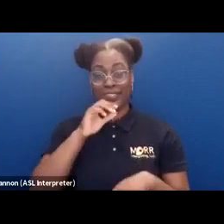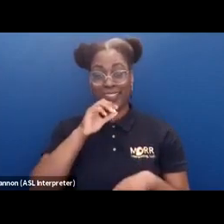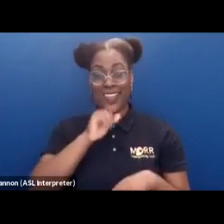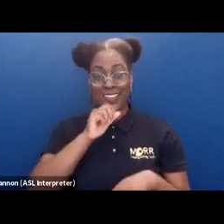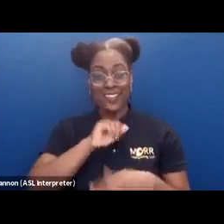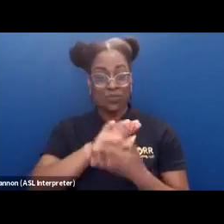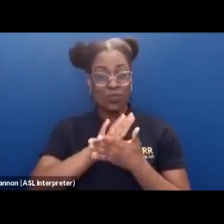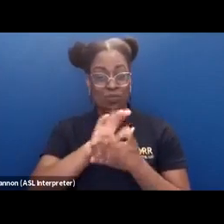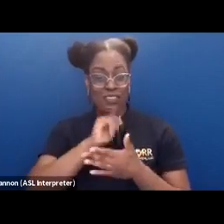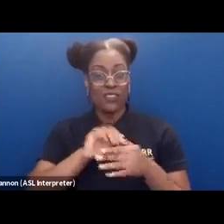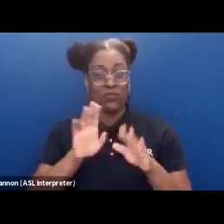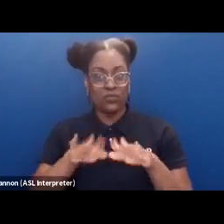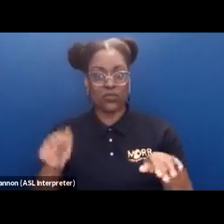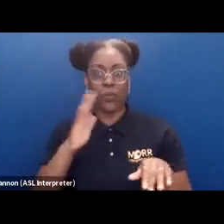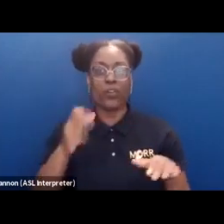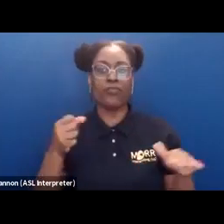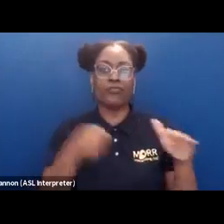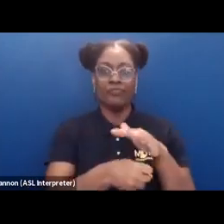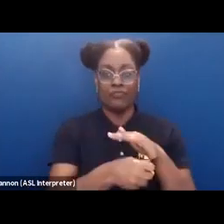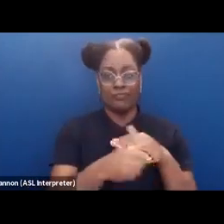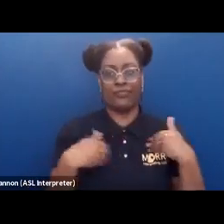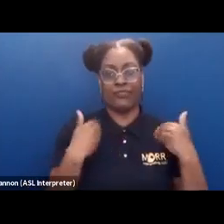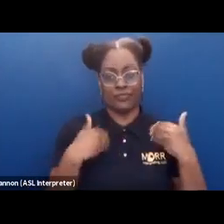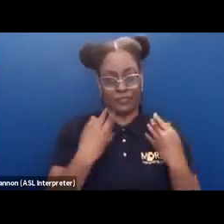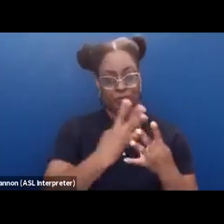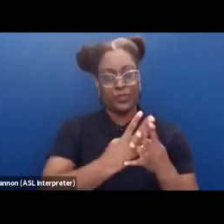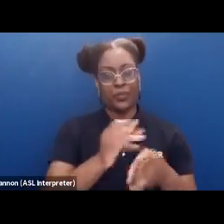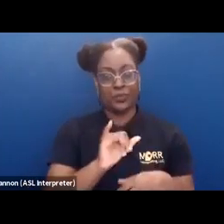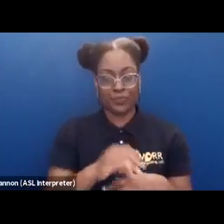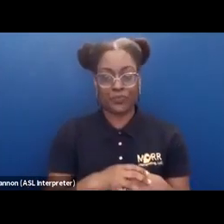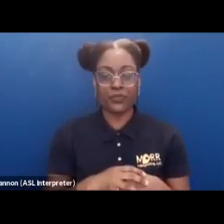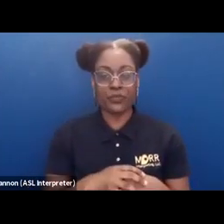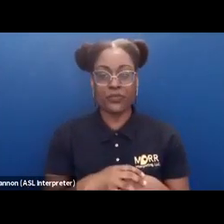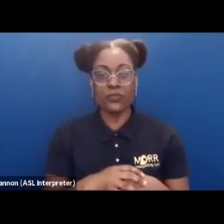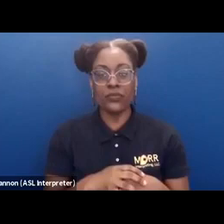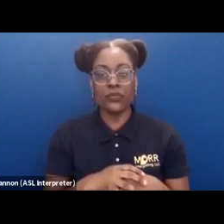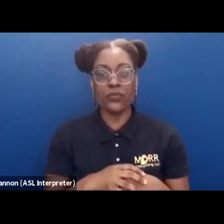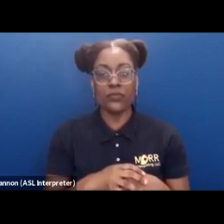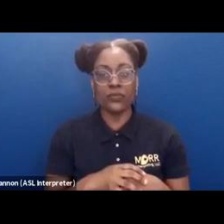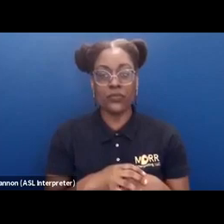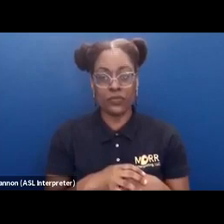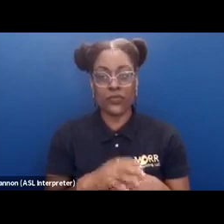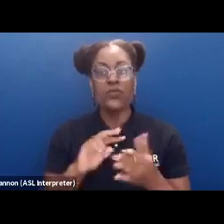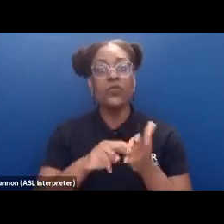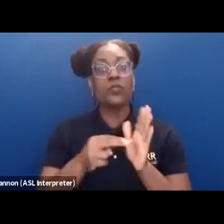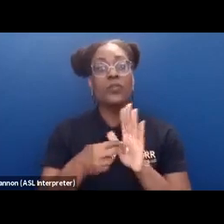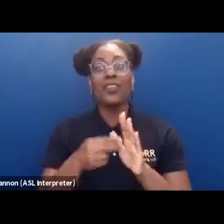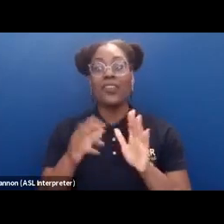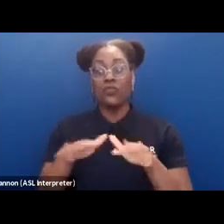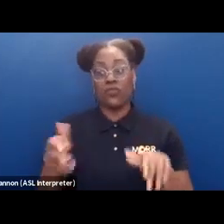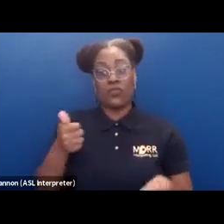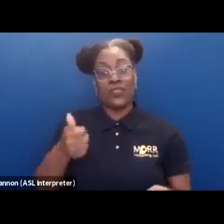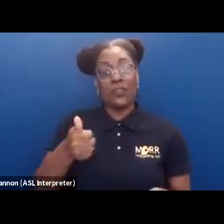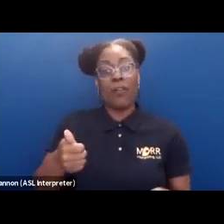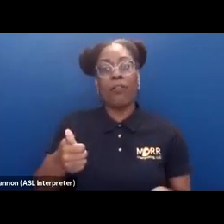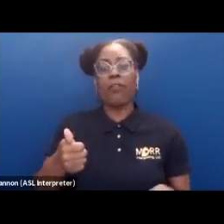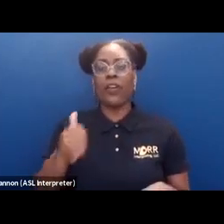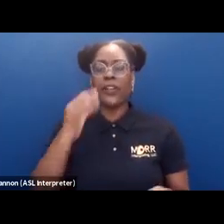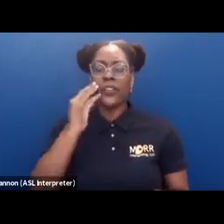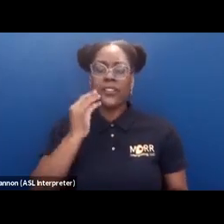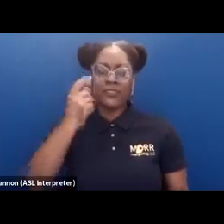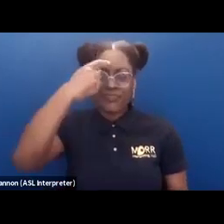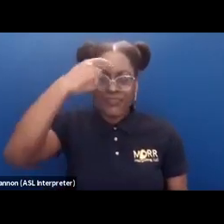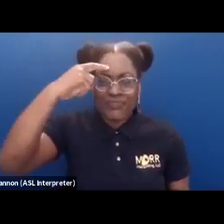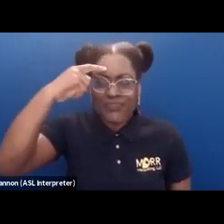children, rather than receiving services and supports for the real trauma that is enacted in